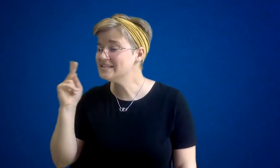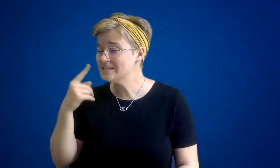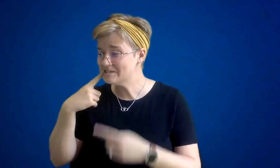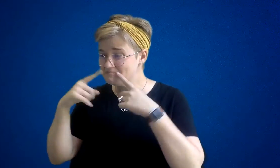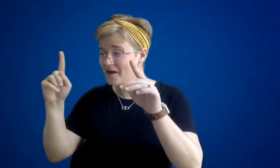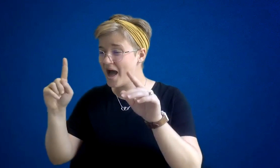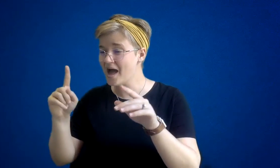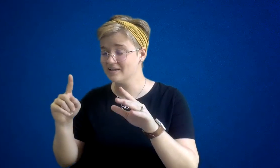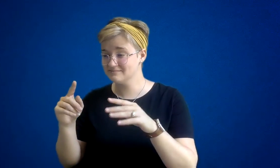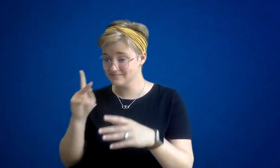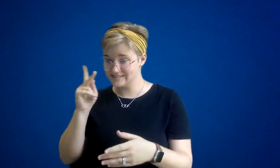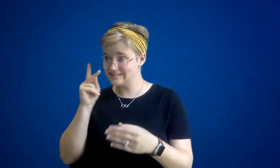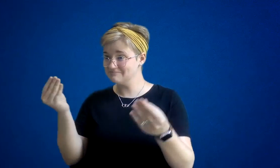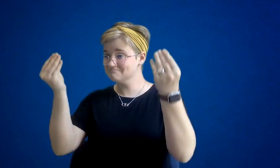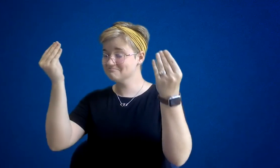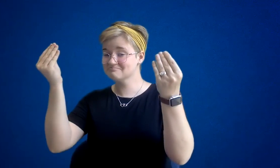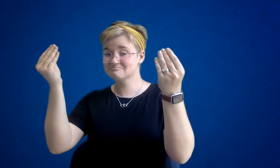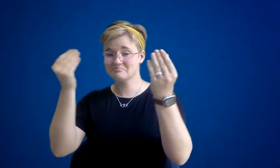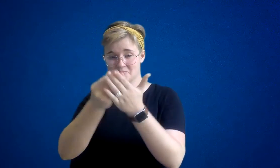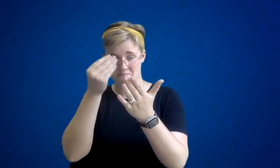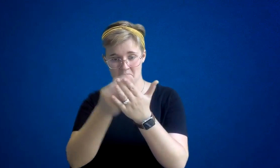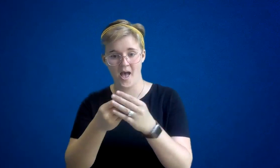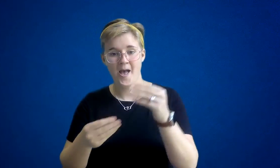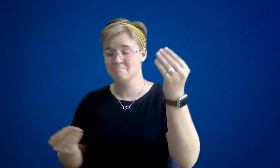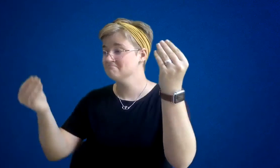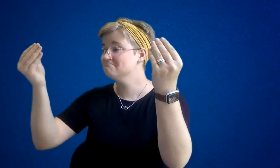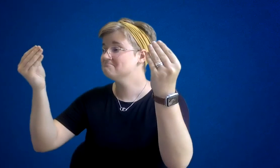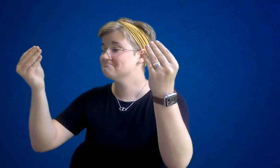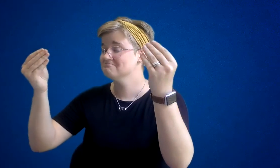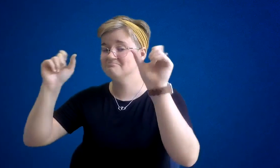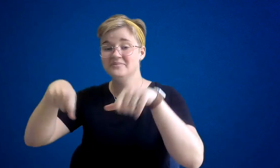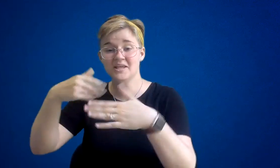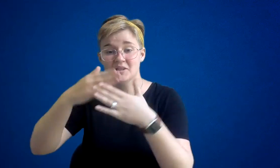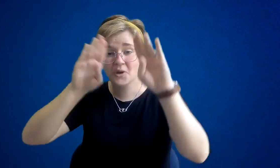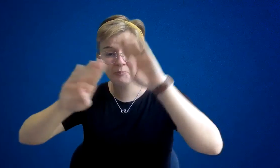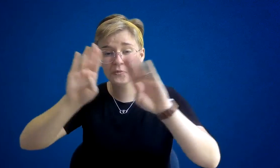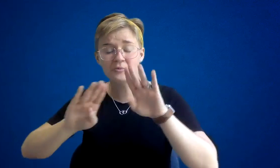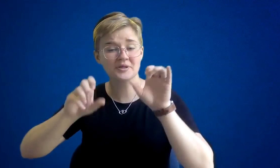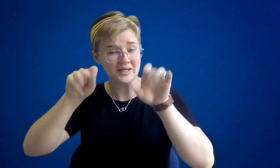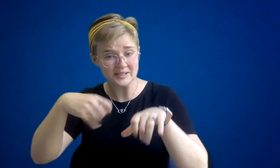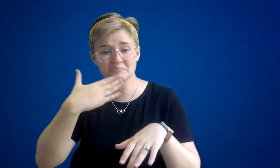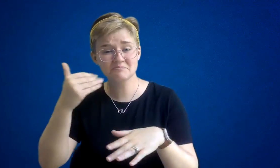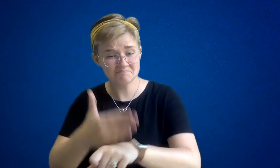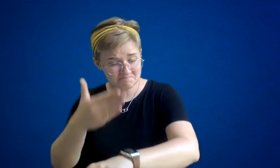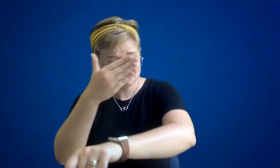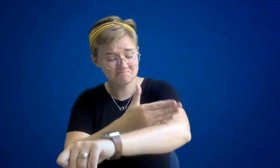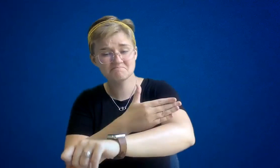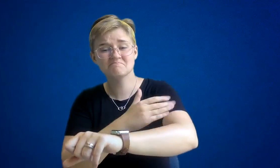Willie held up 2 handfuls of money. You can stop worrying. You can get better now. Grandfather put